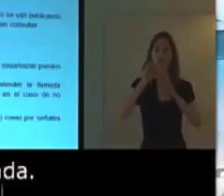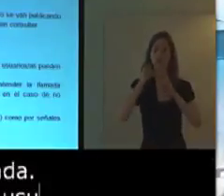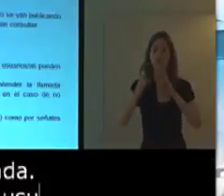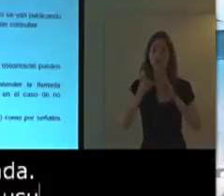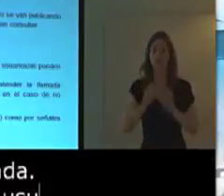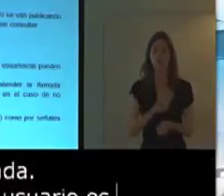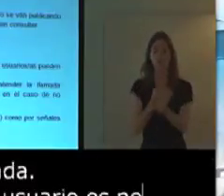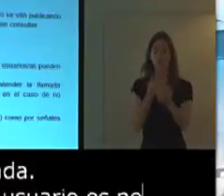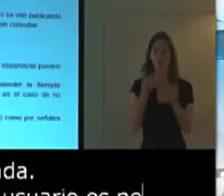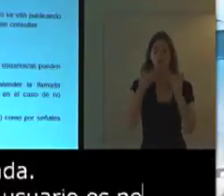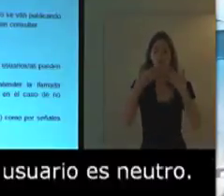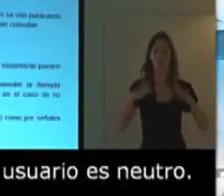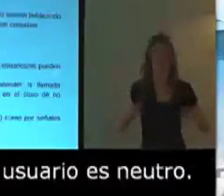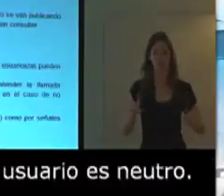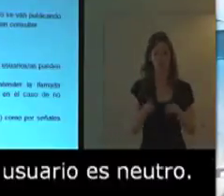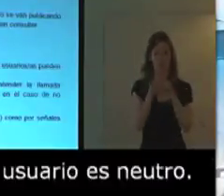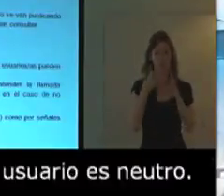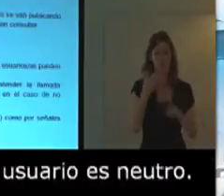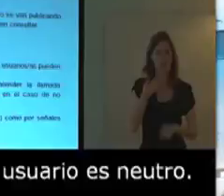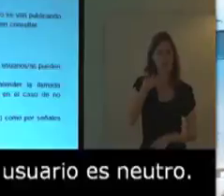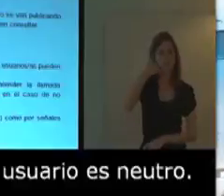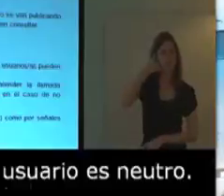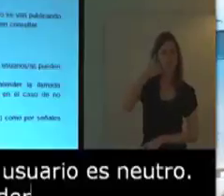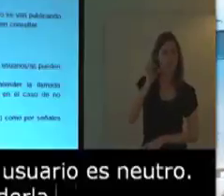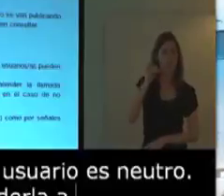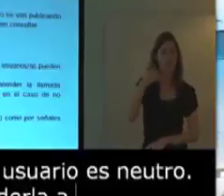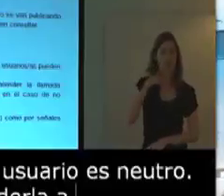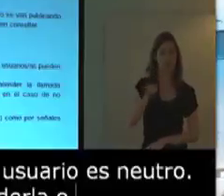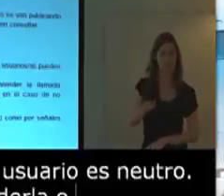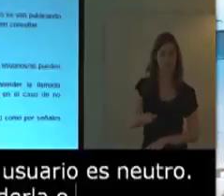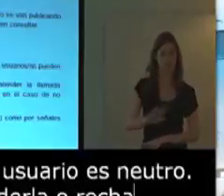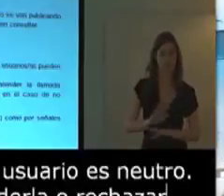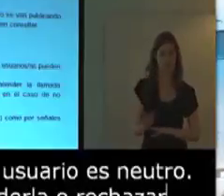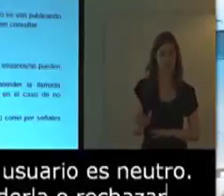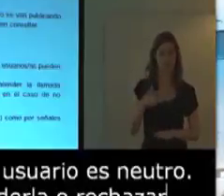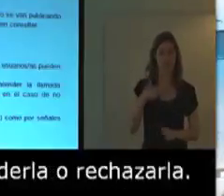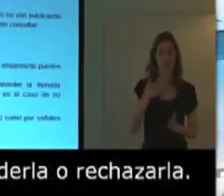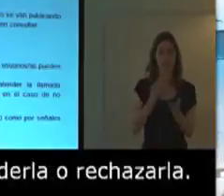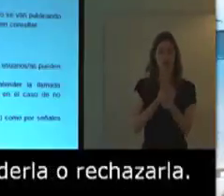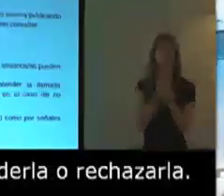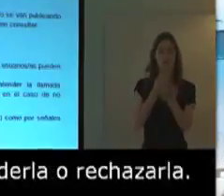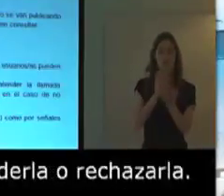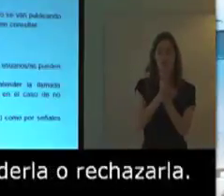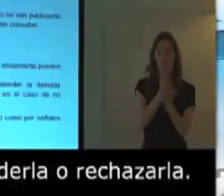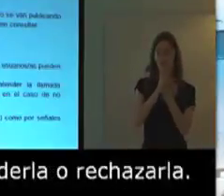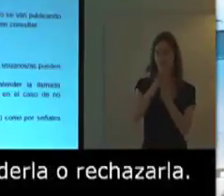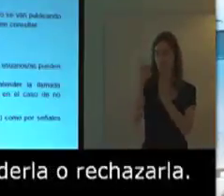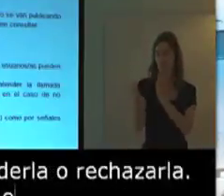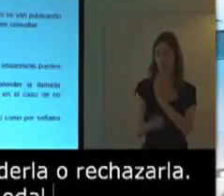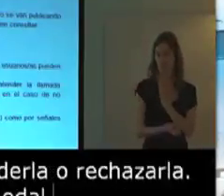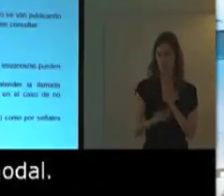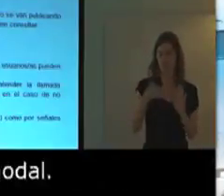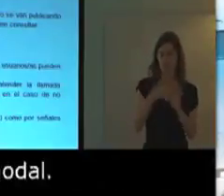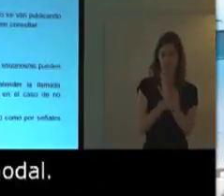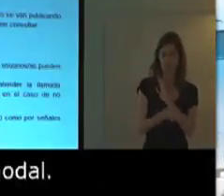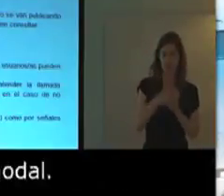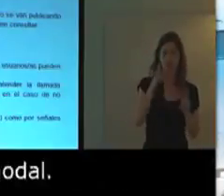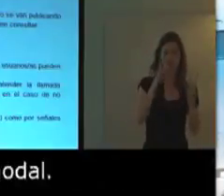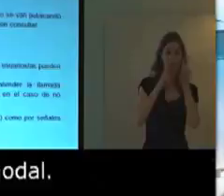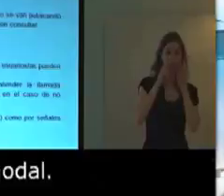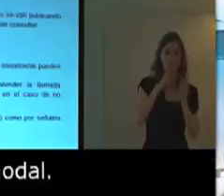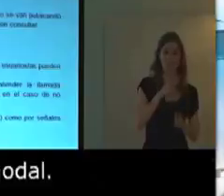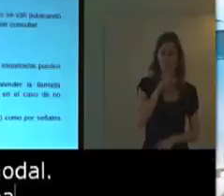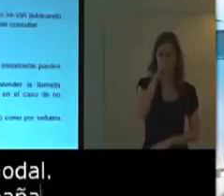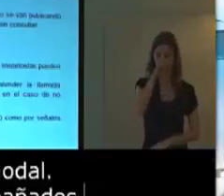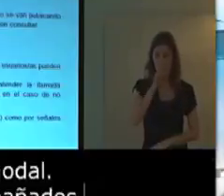may not want to receive a call. The call can be rejected, but the answer to that particular calling party